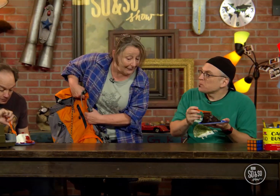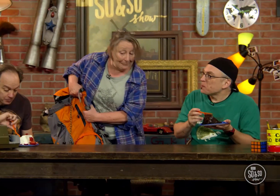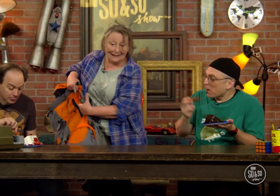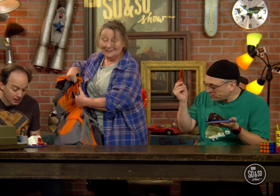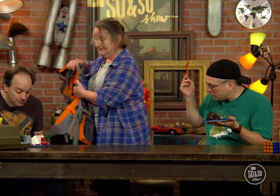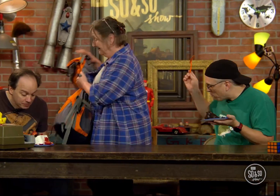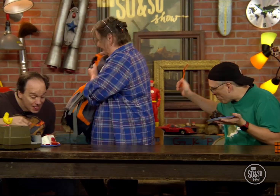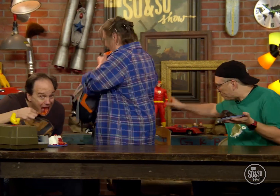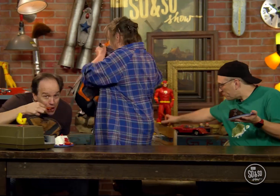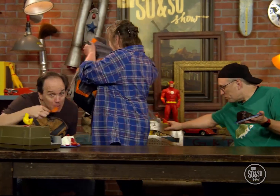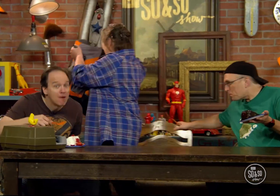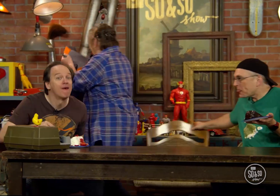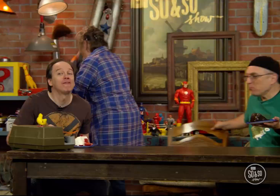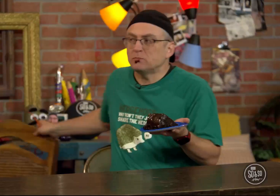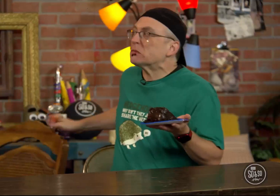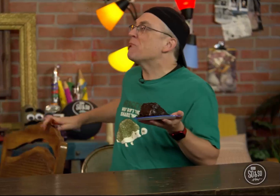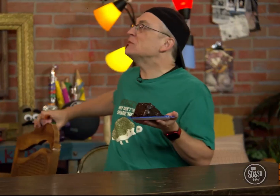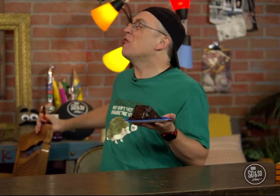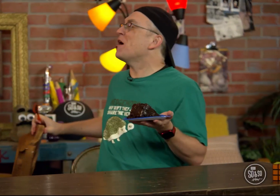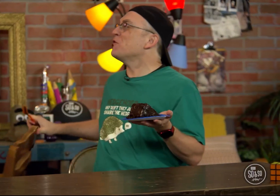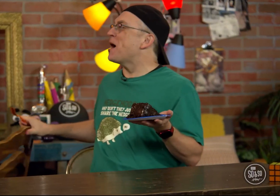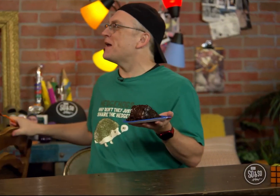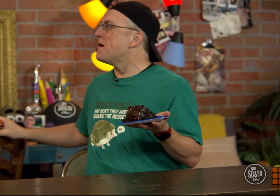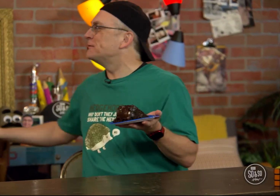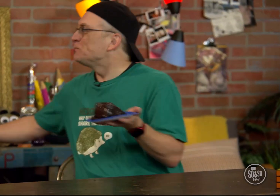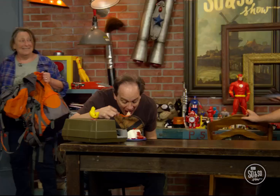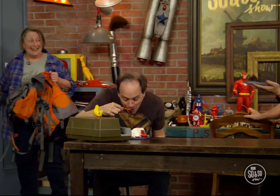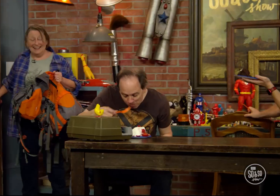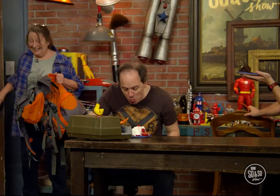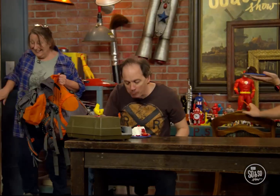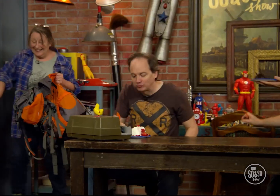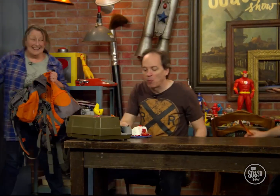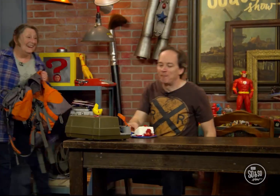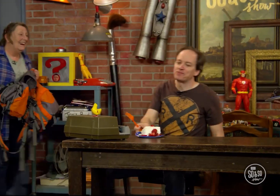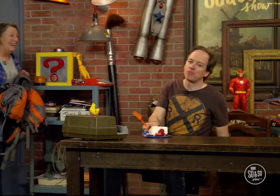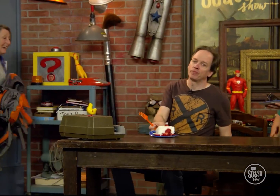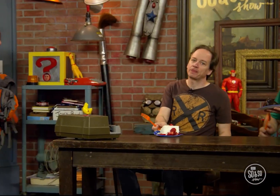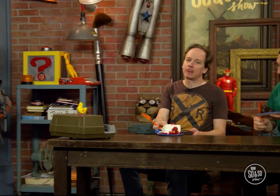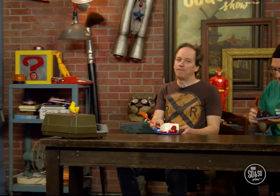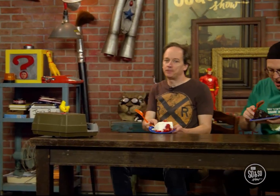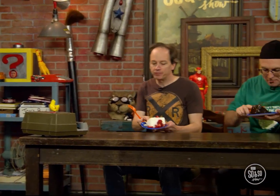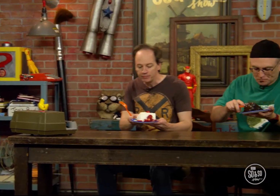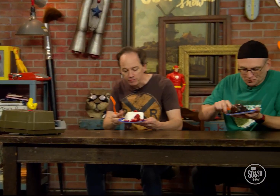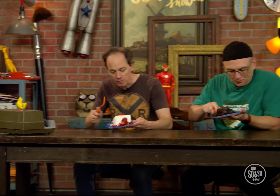having me mhm coming yeah thank you Patty all right all I see on the trail okay all